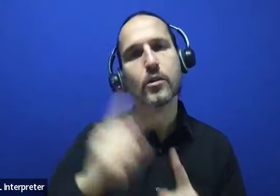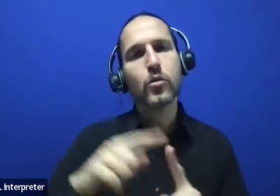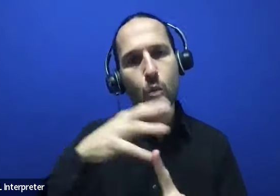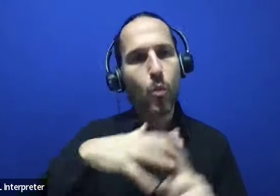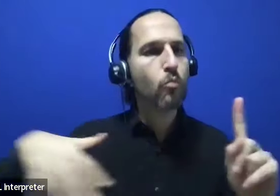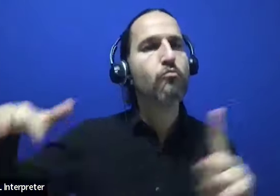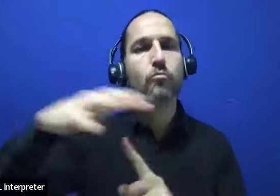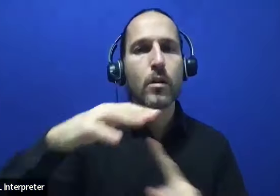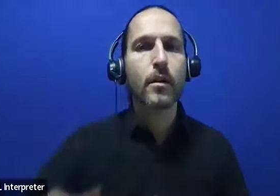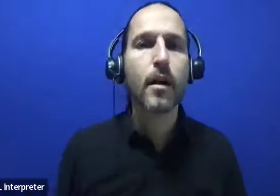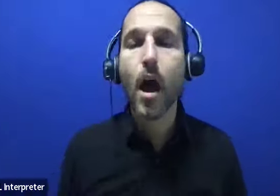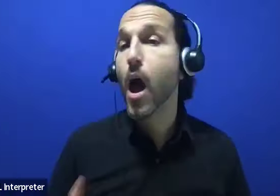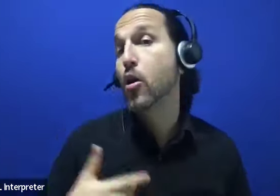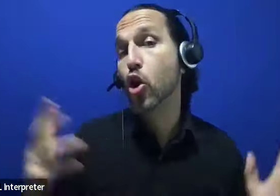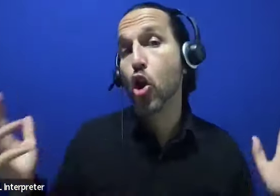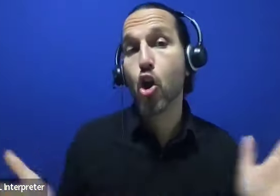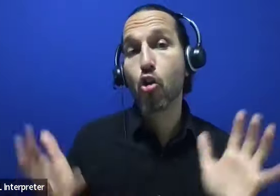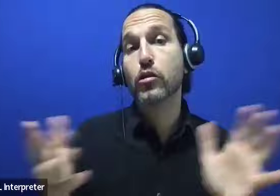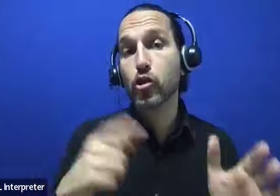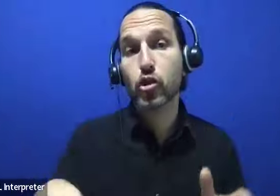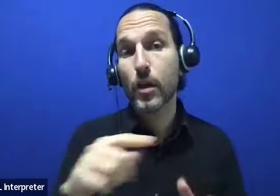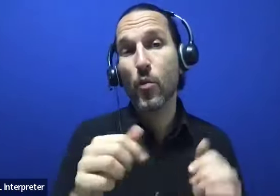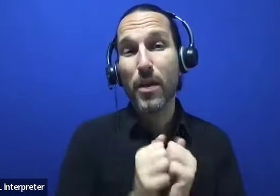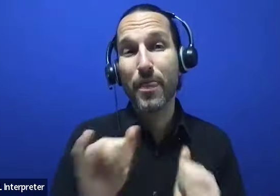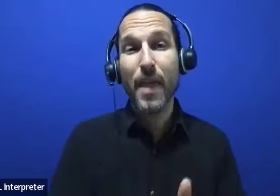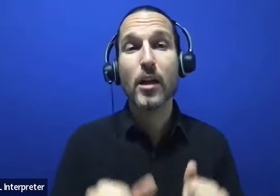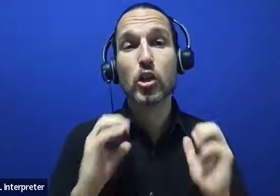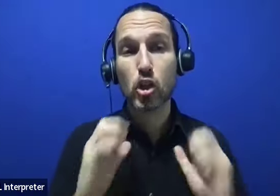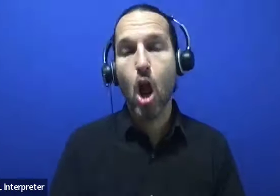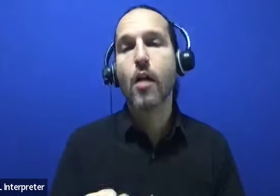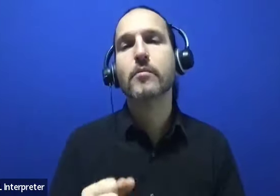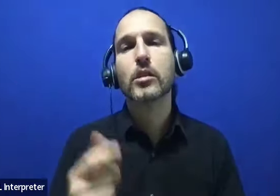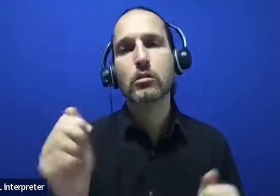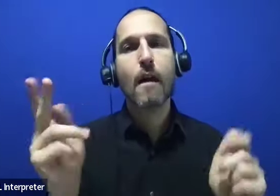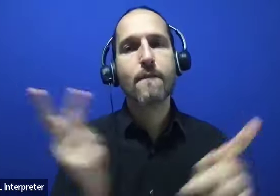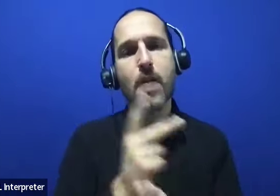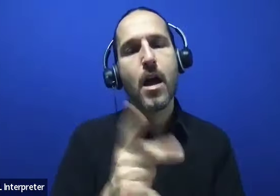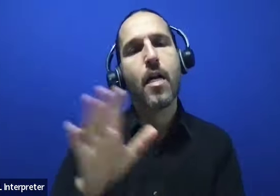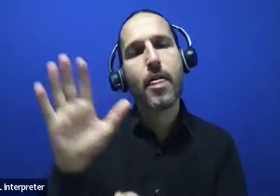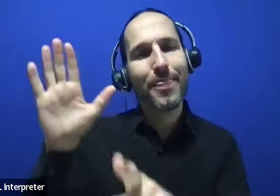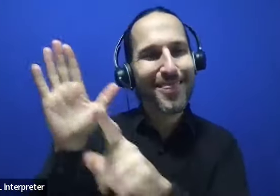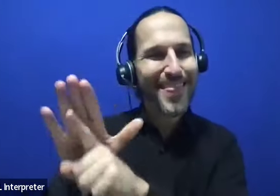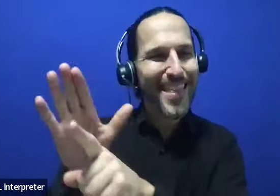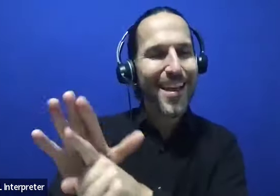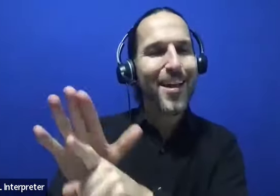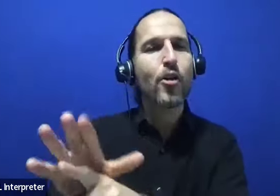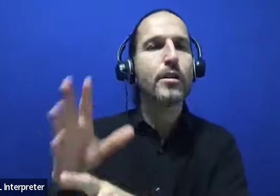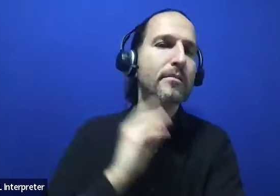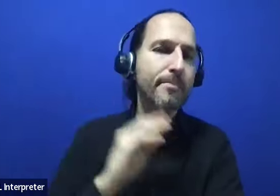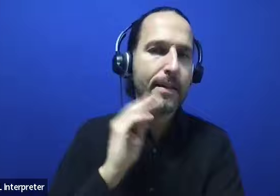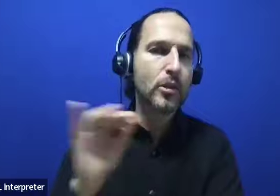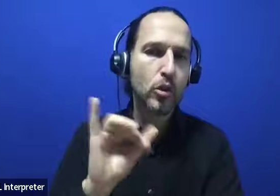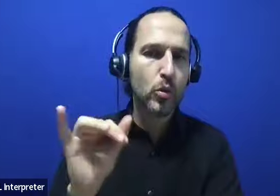us. So I encourage you when you're working with somebody with charge to put yourself in their